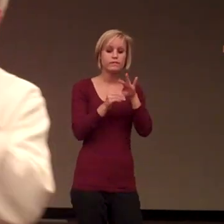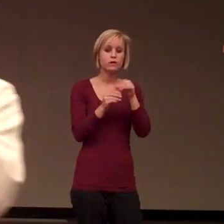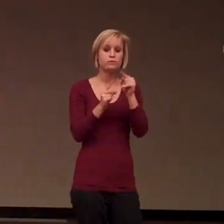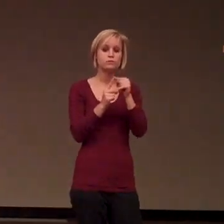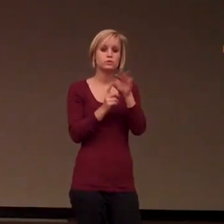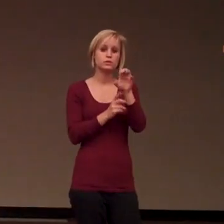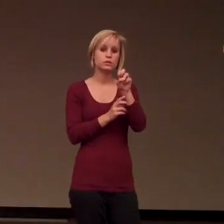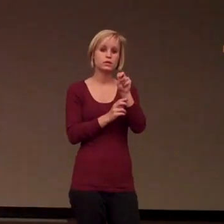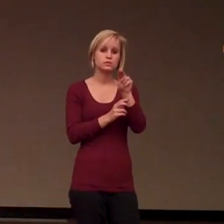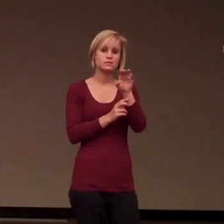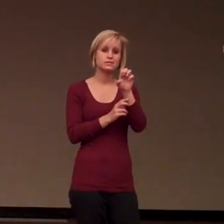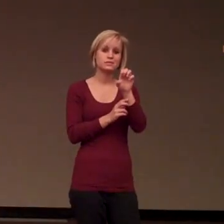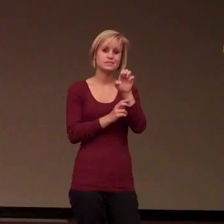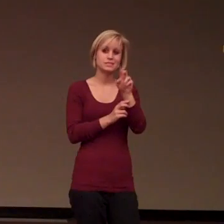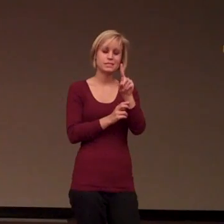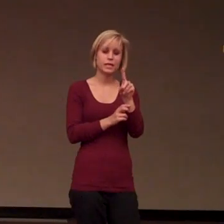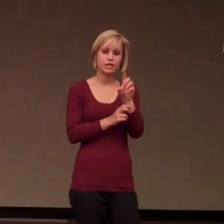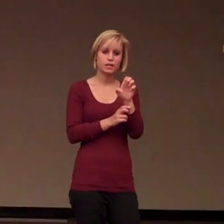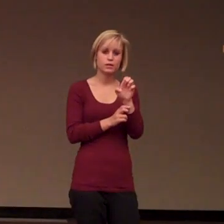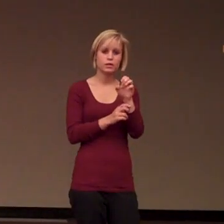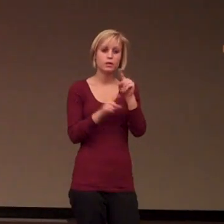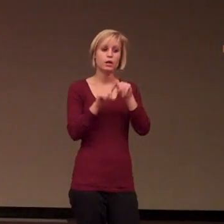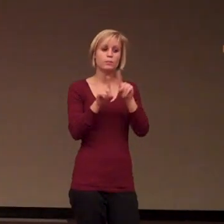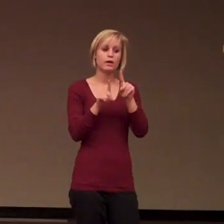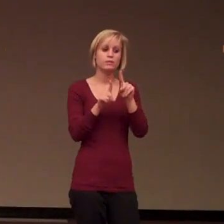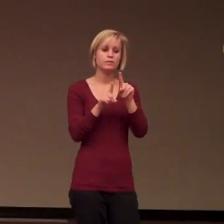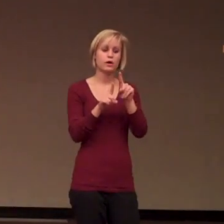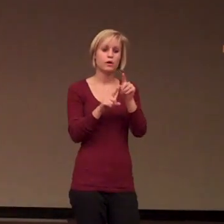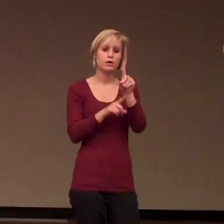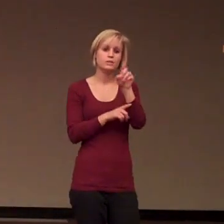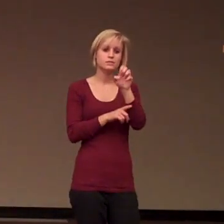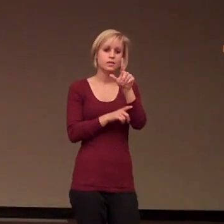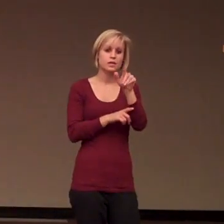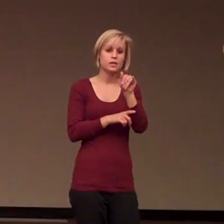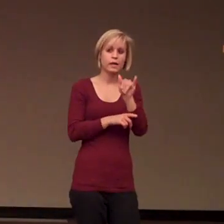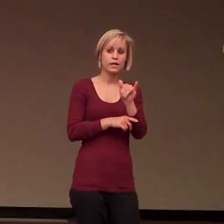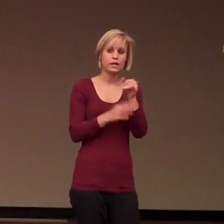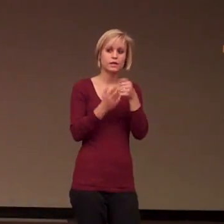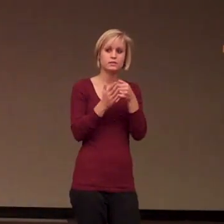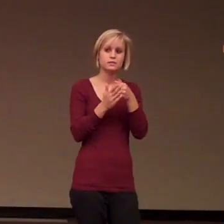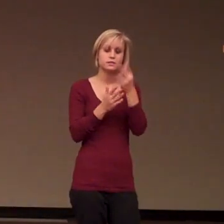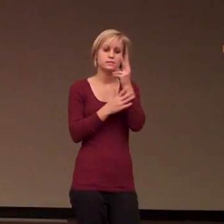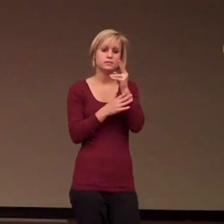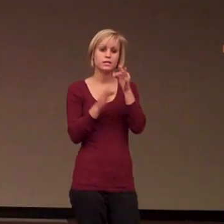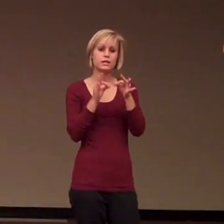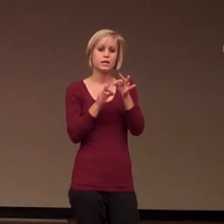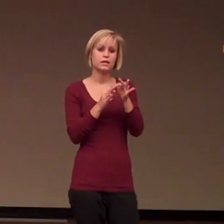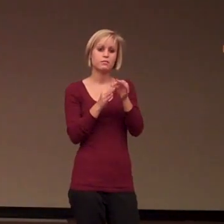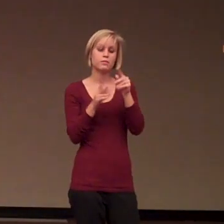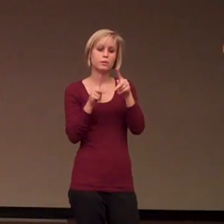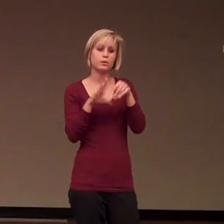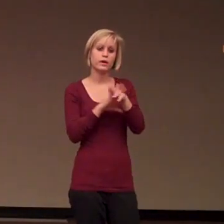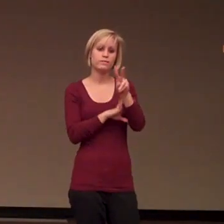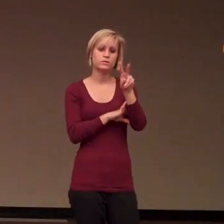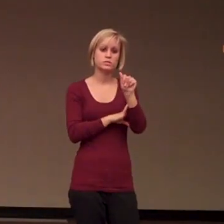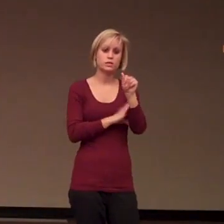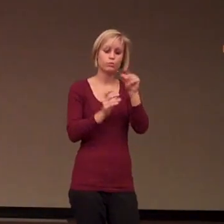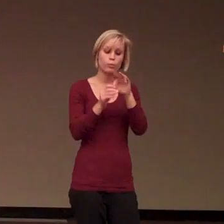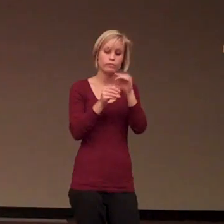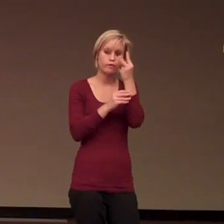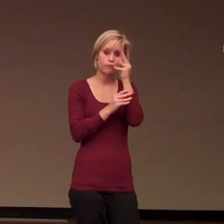But they will delay it long enough to see if the people of Virginia will vote for it.